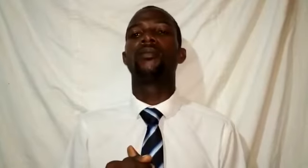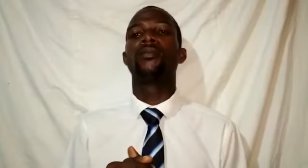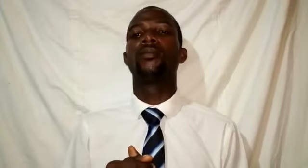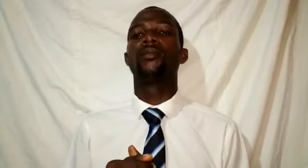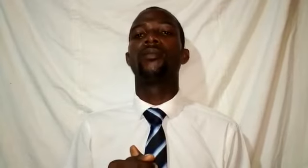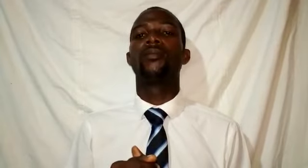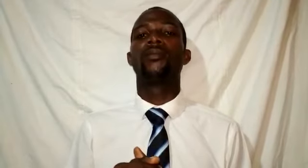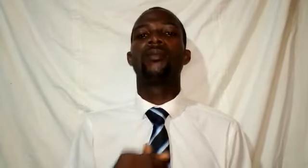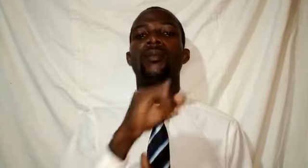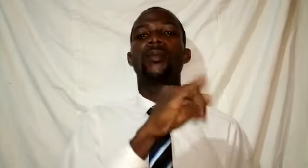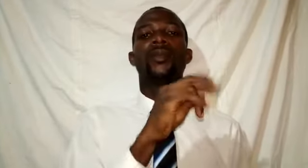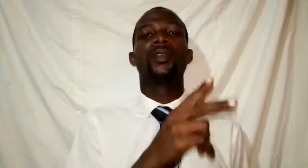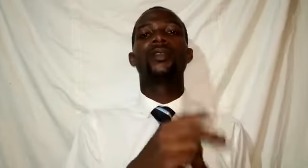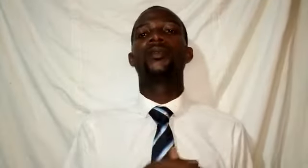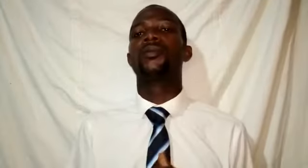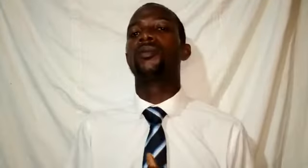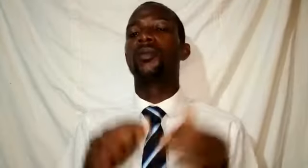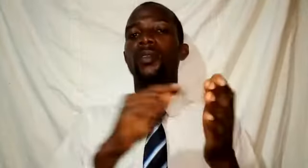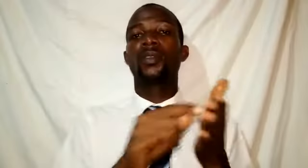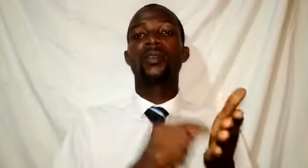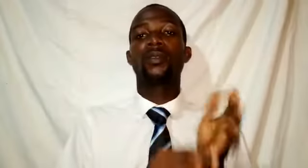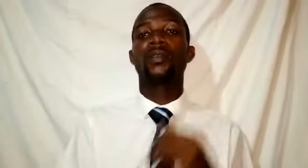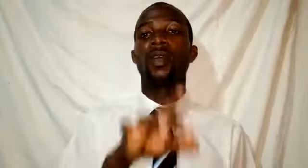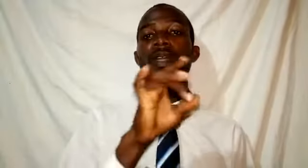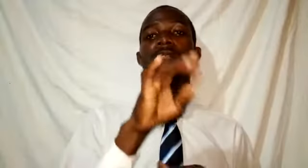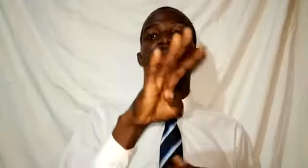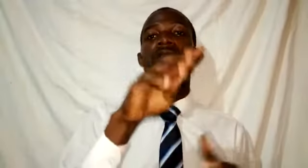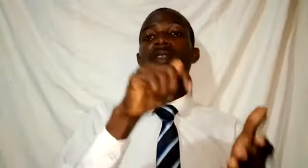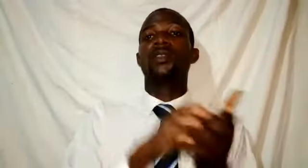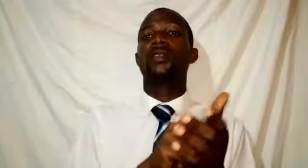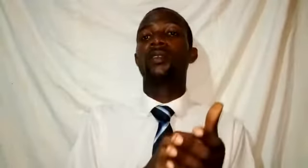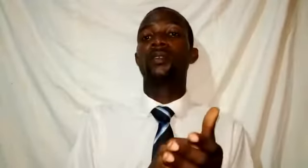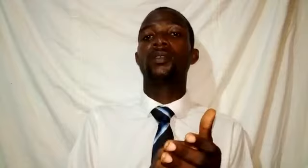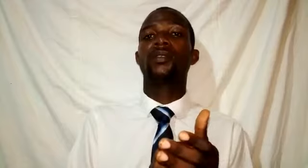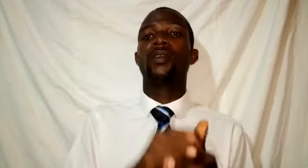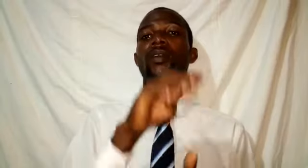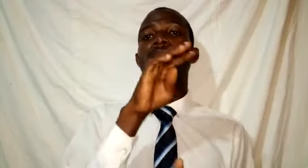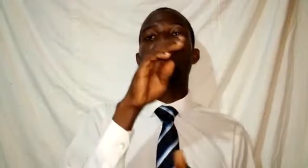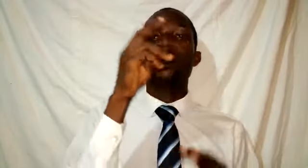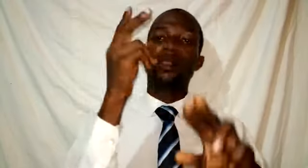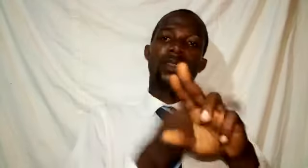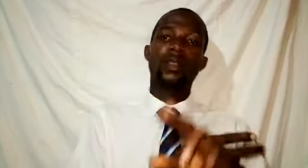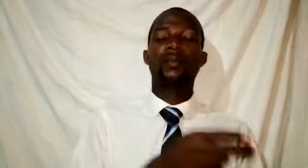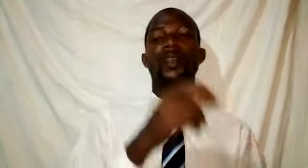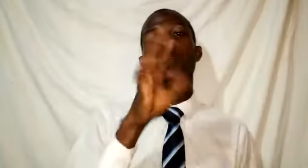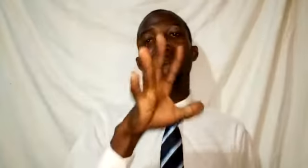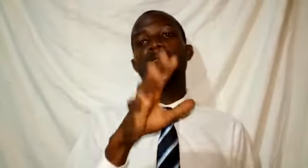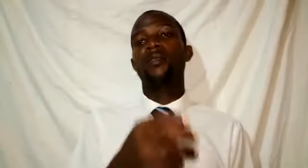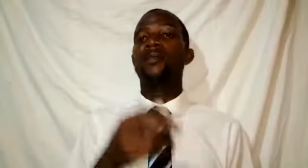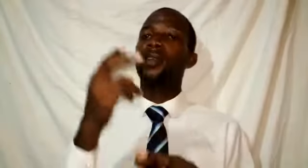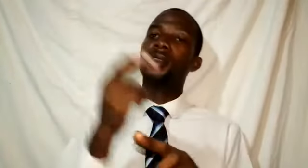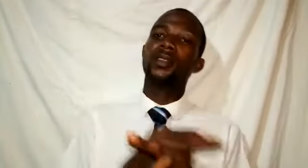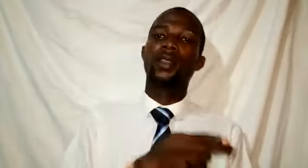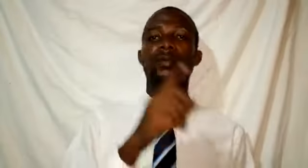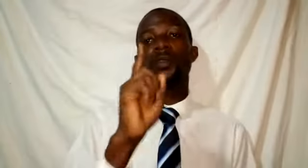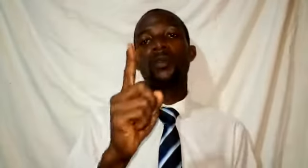I2 equals 84,000 times 5 times 1 divided